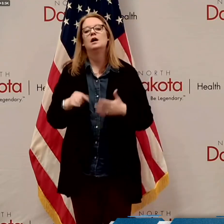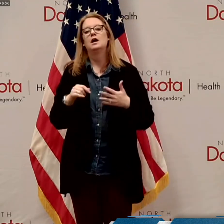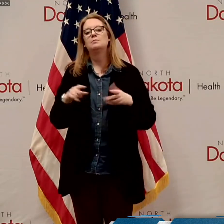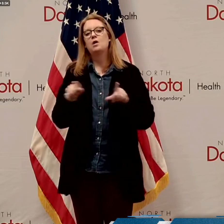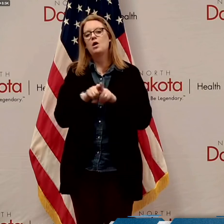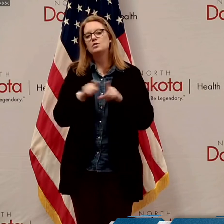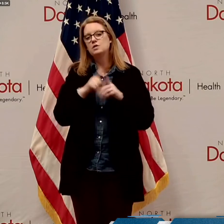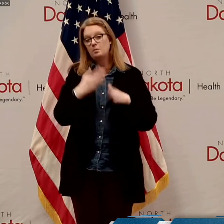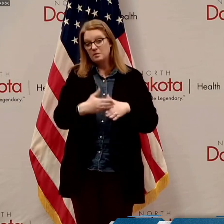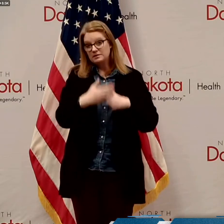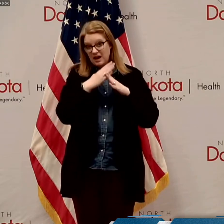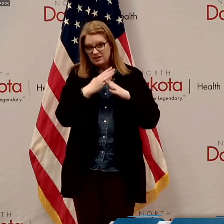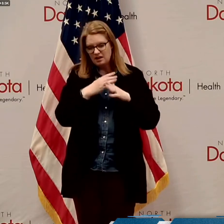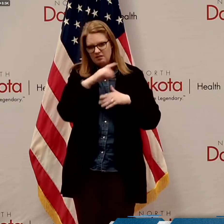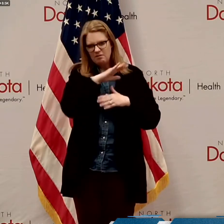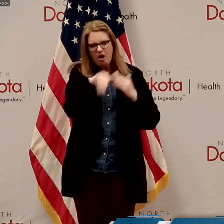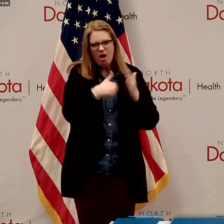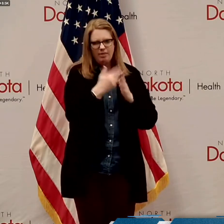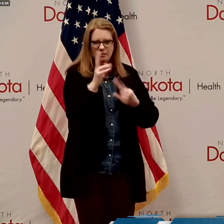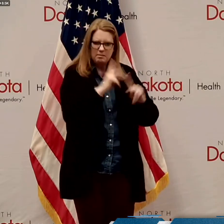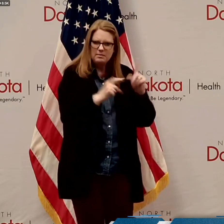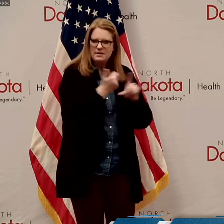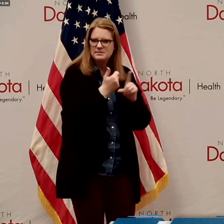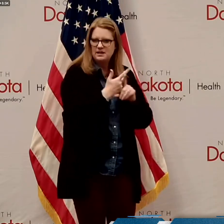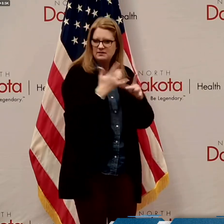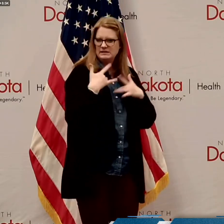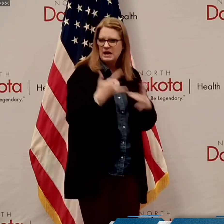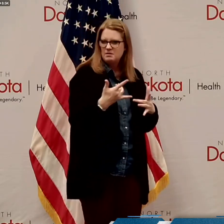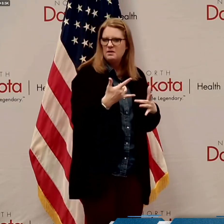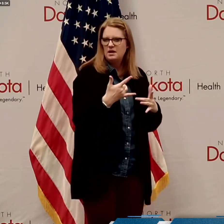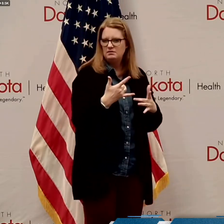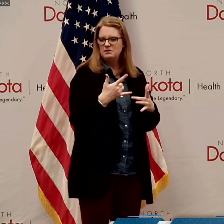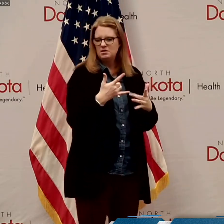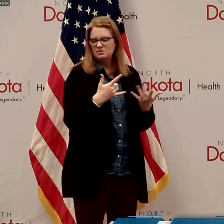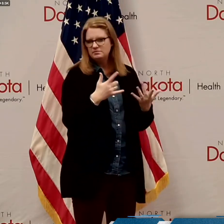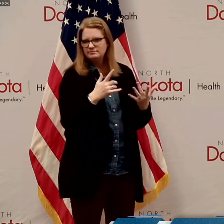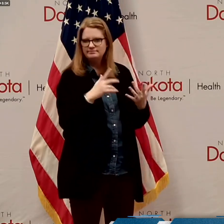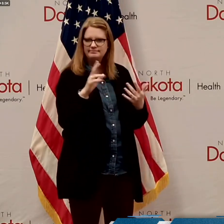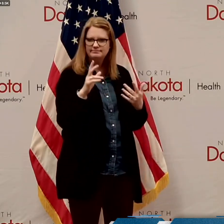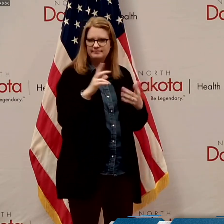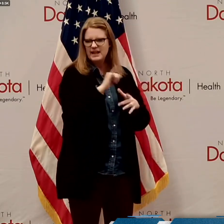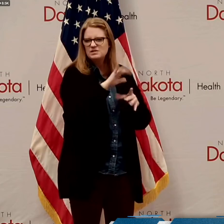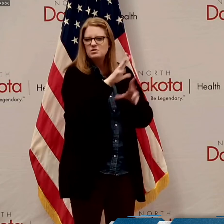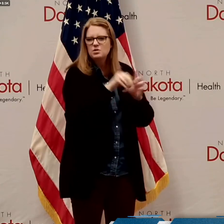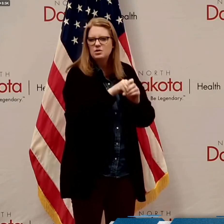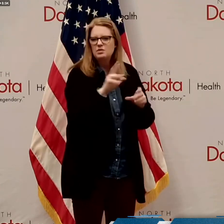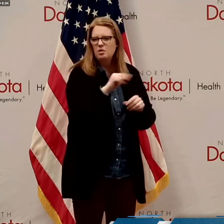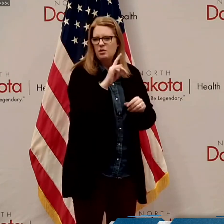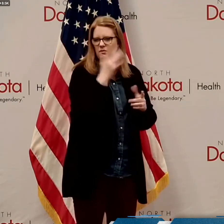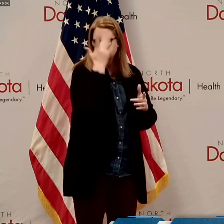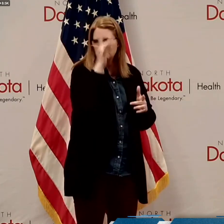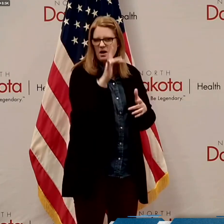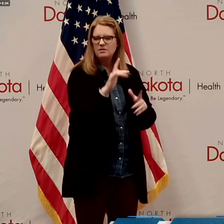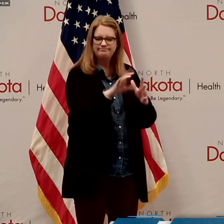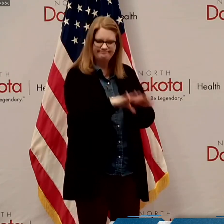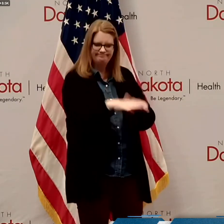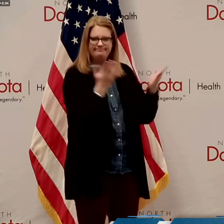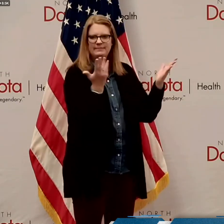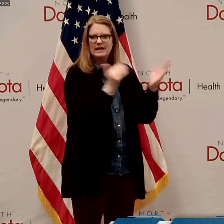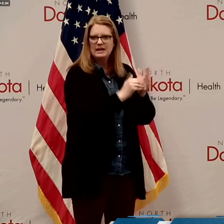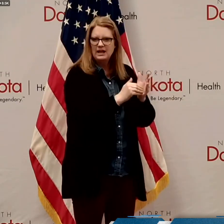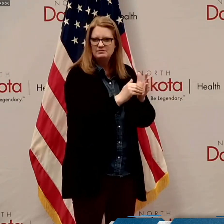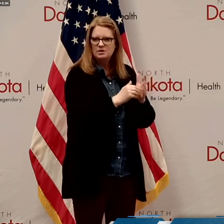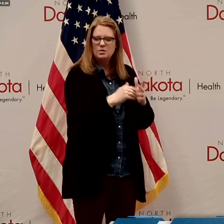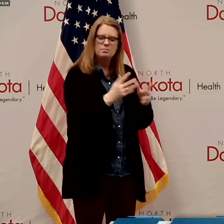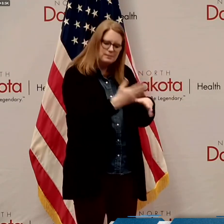talks about protecting the most vulnerable. That's a key component of the ND Smart Restart Plan, and so again, the readout from all